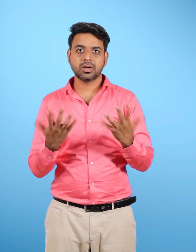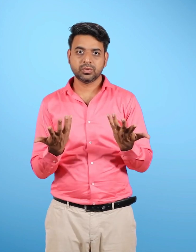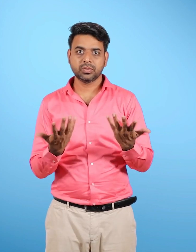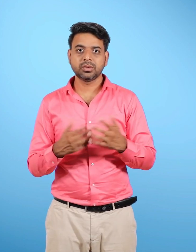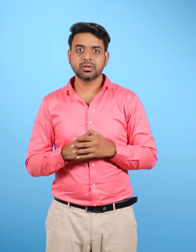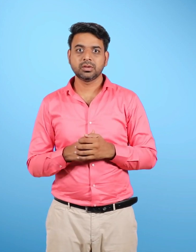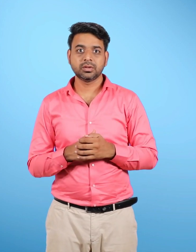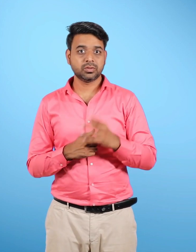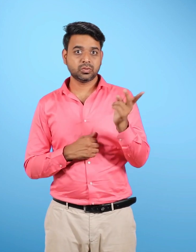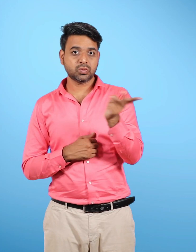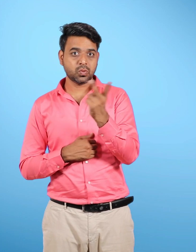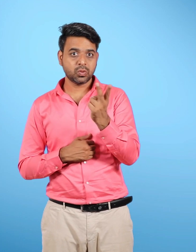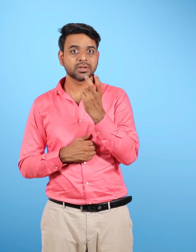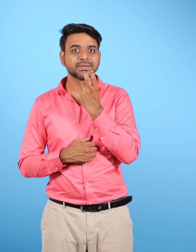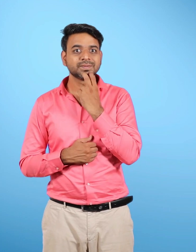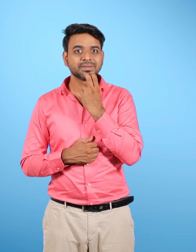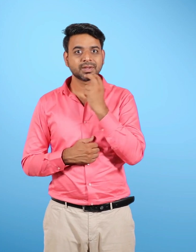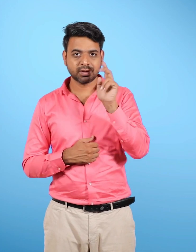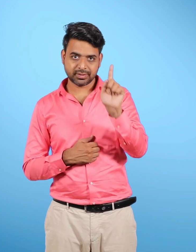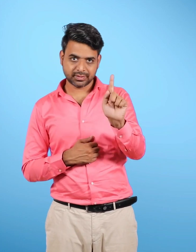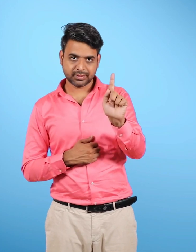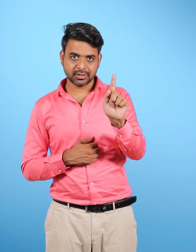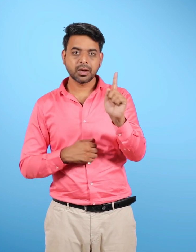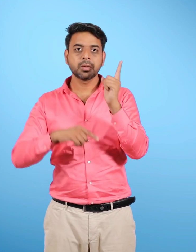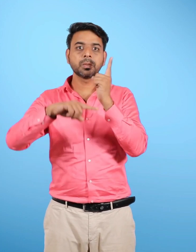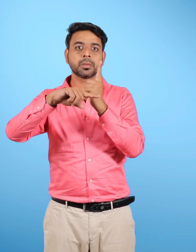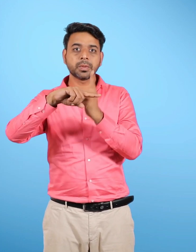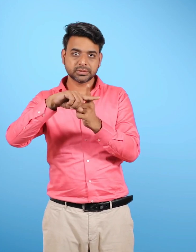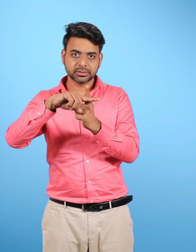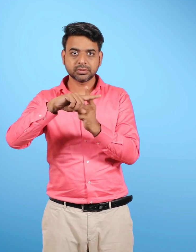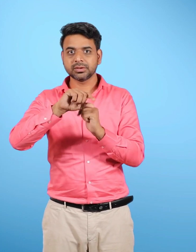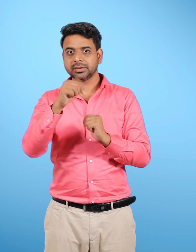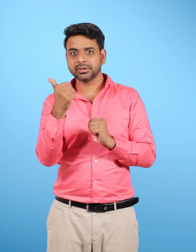Thus, both the electric cell and the bulb have two terminals each.